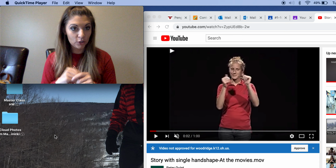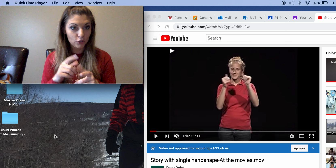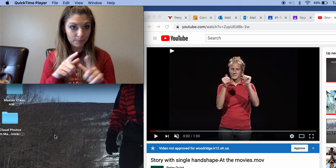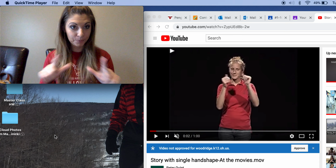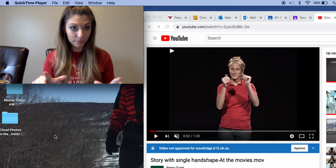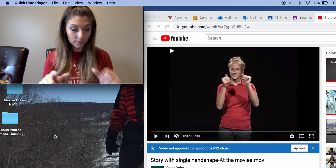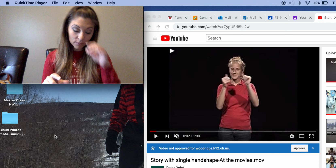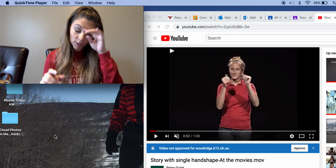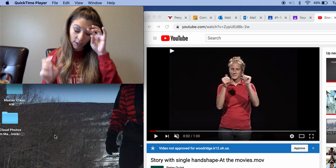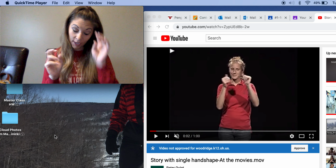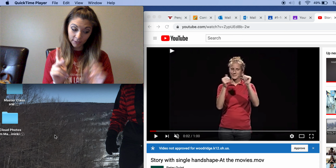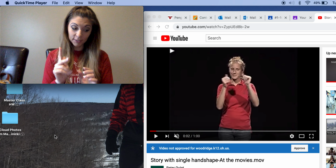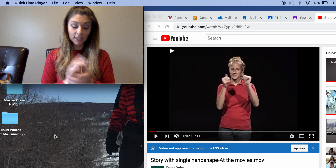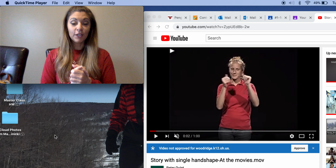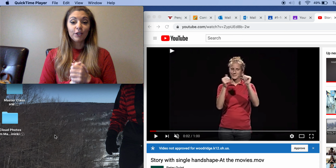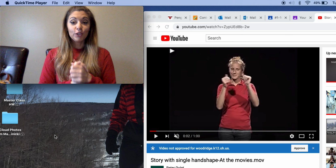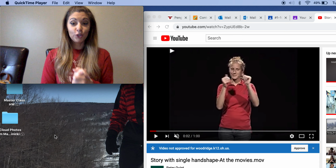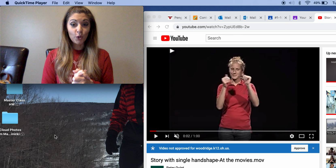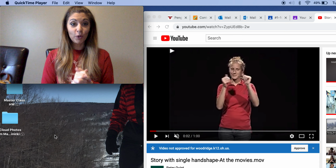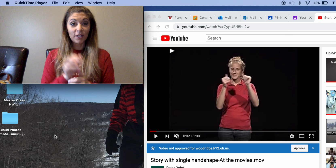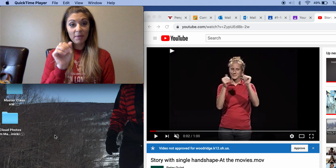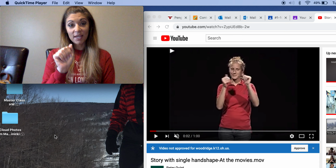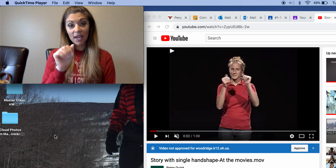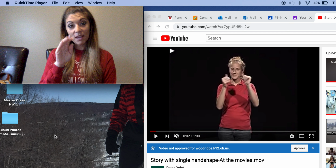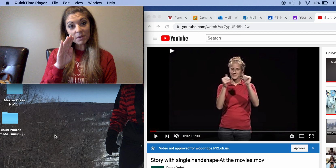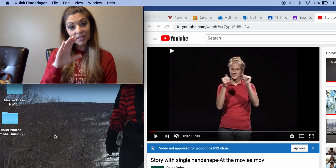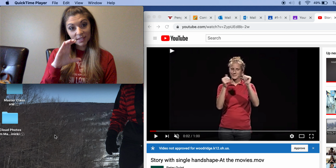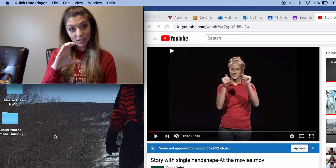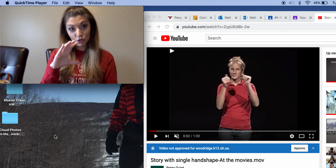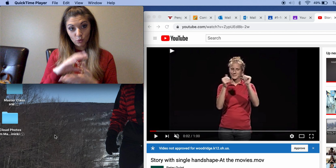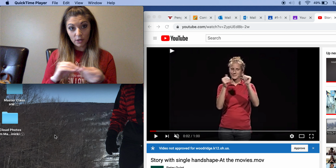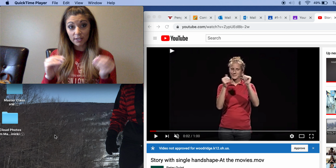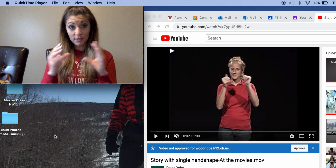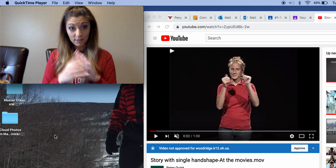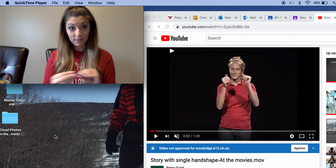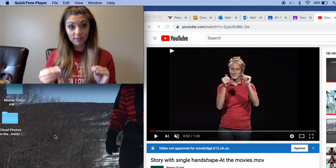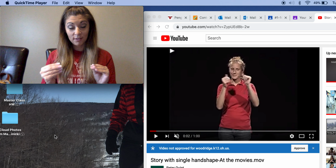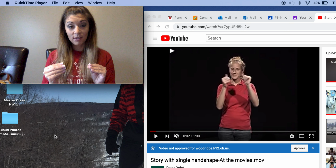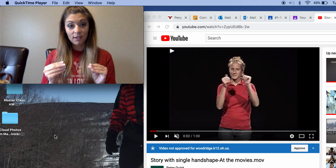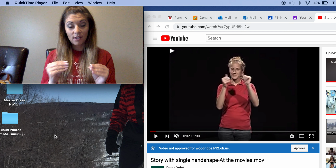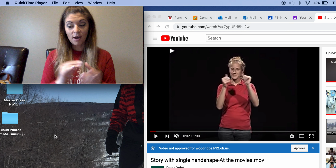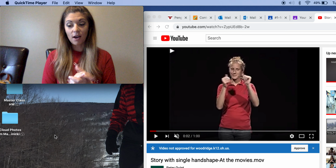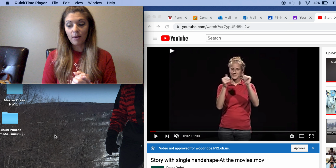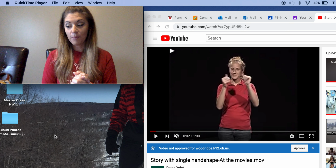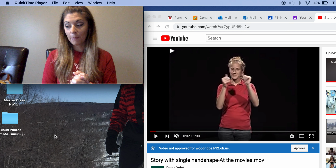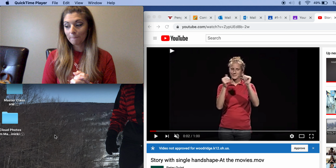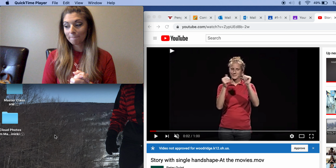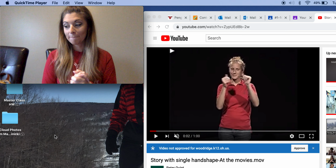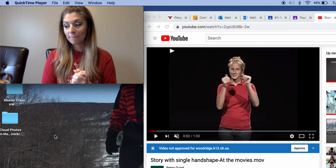the language. Okay? So we're going to make ABC stories.